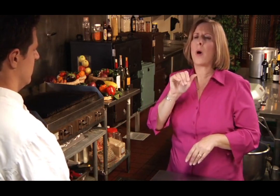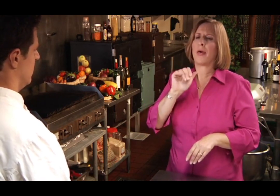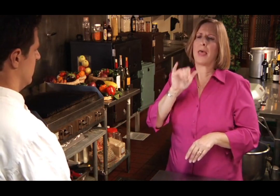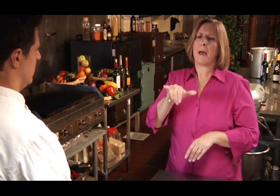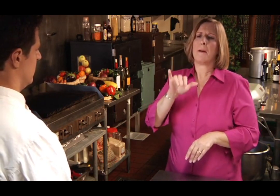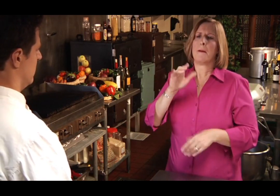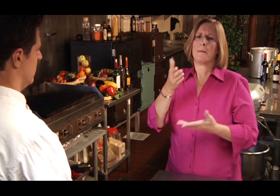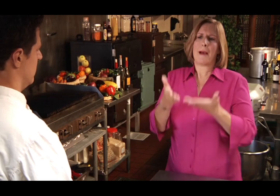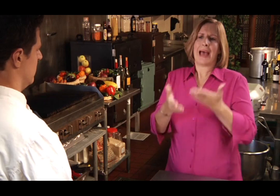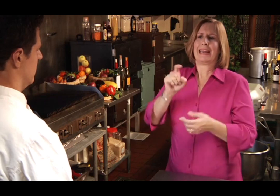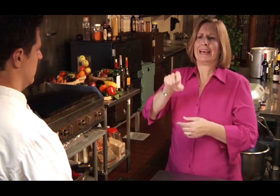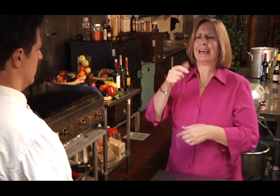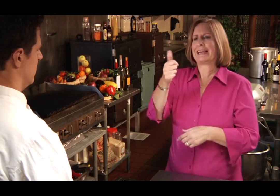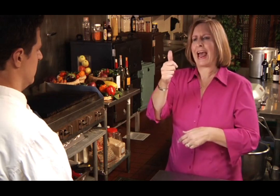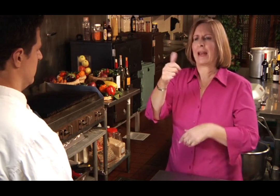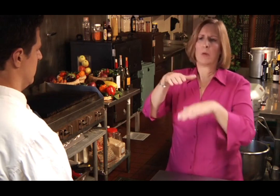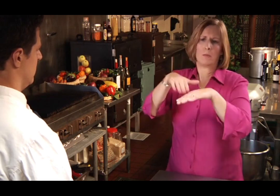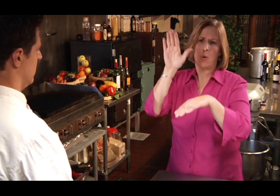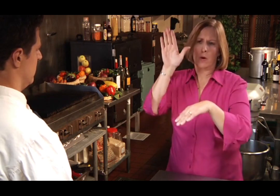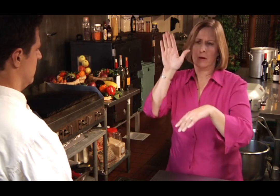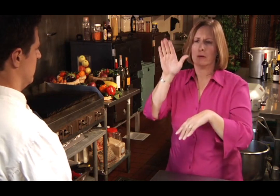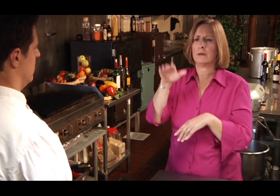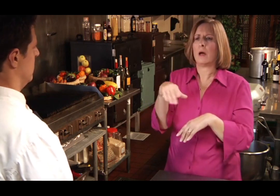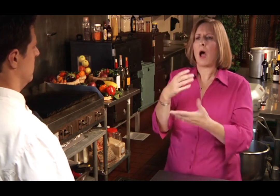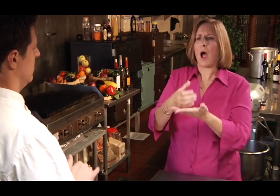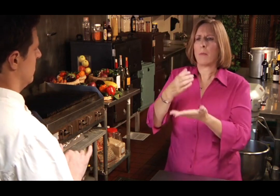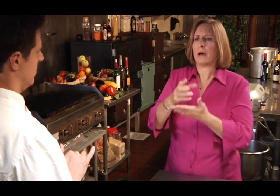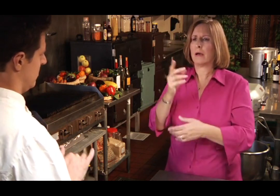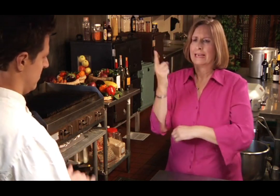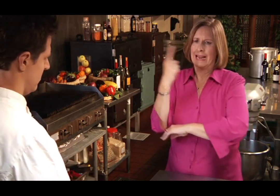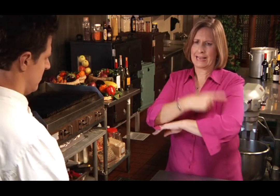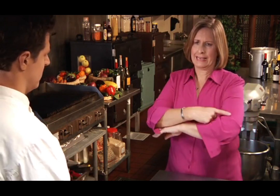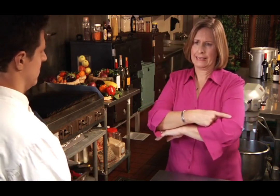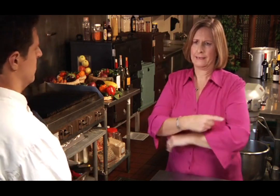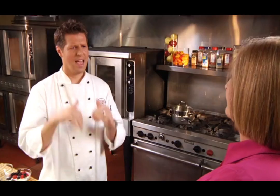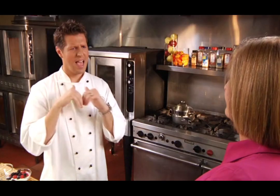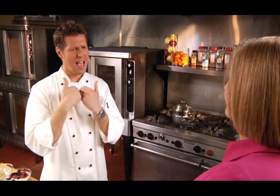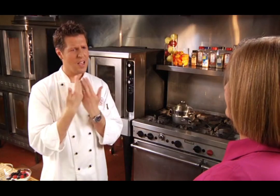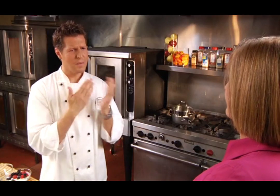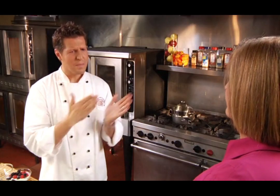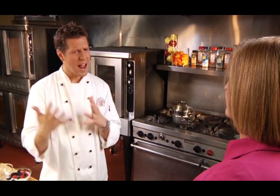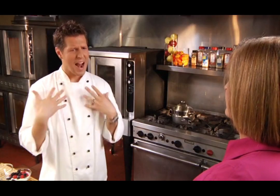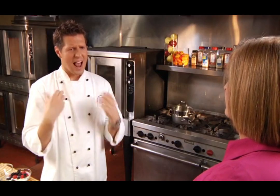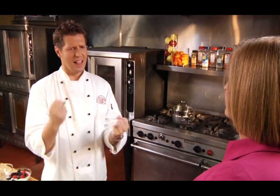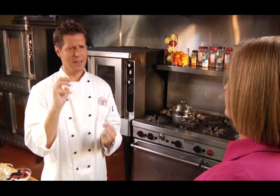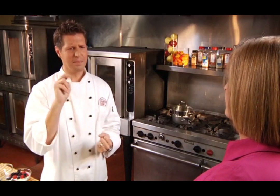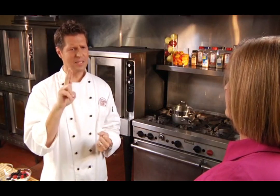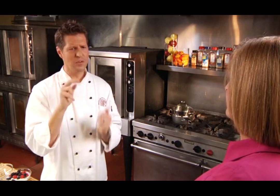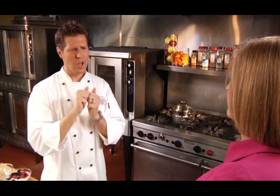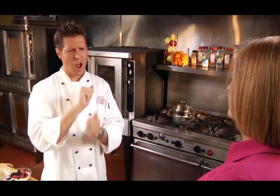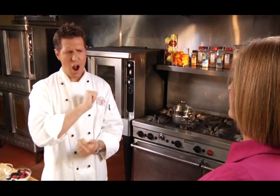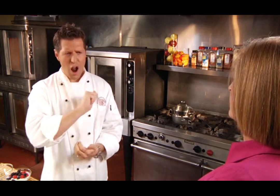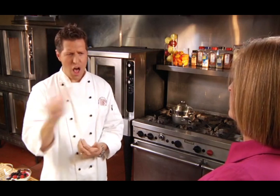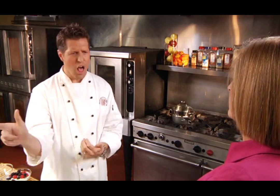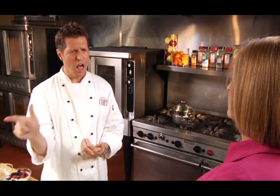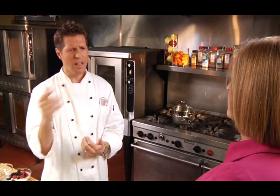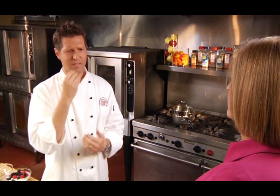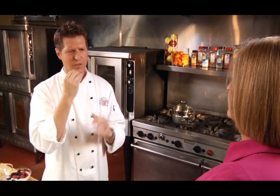In those cases, more than 10 cups a day may be necessary. How do we plan a healthy menu with all the food